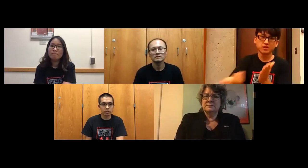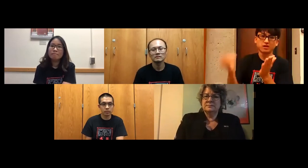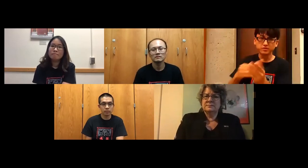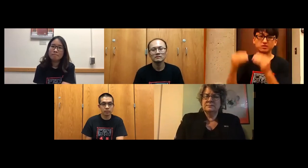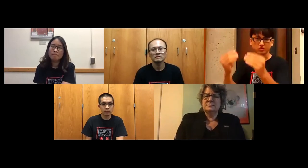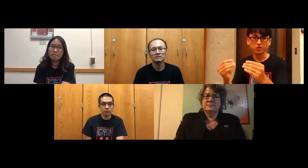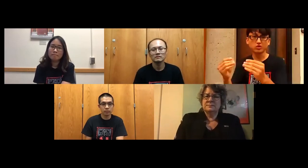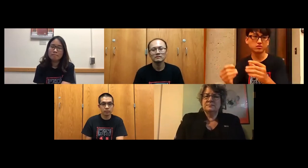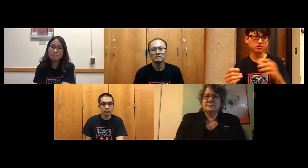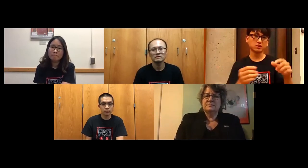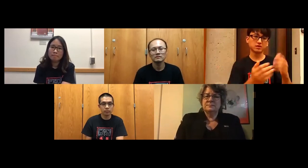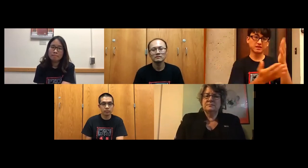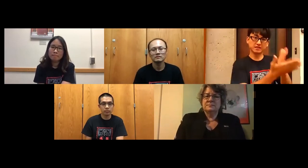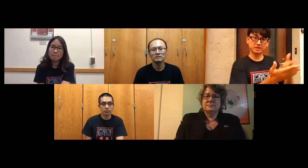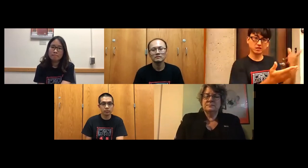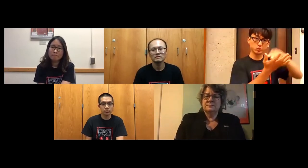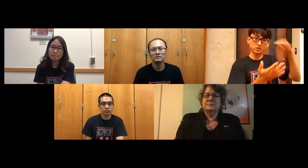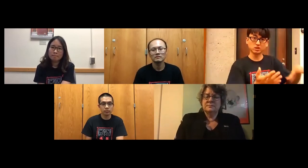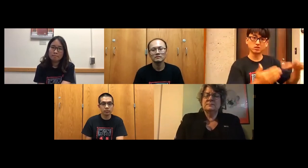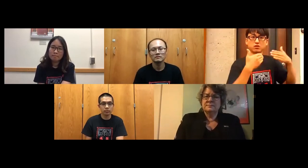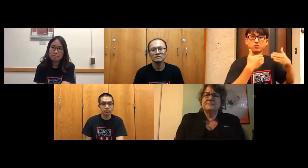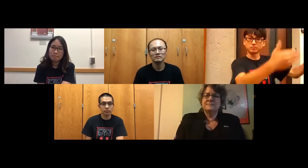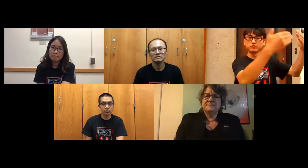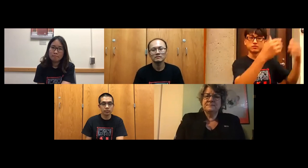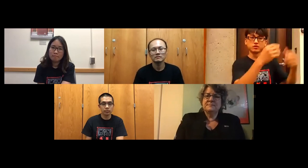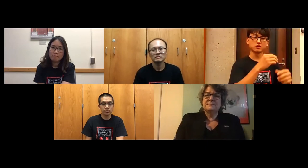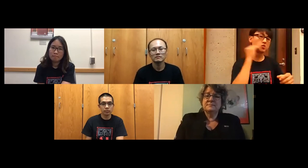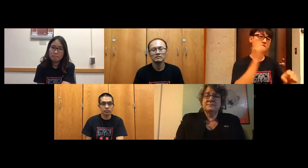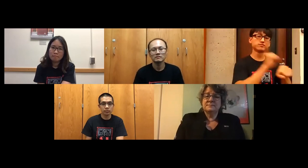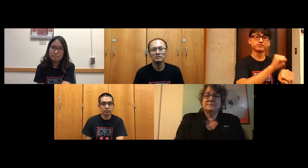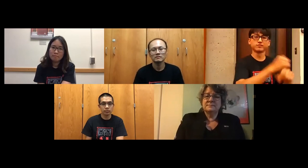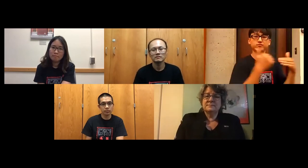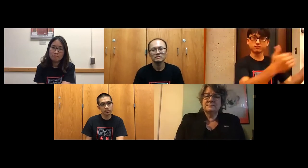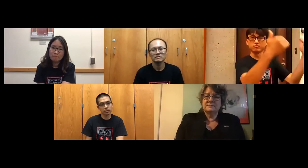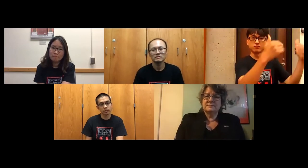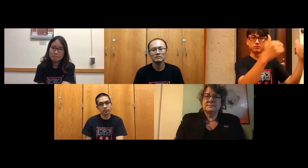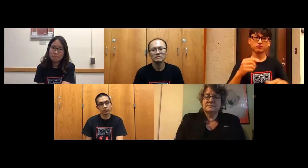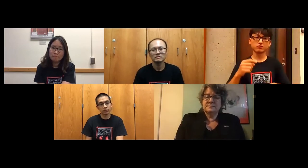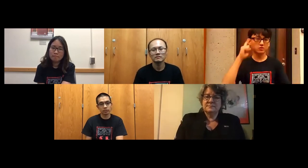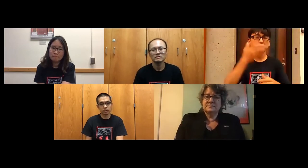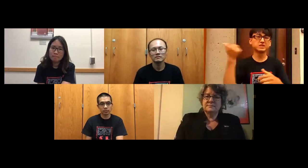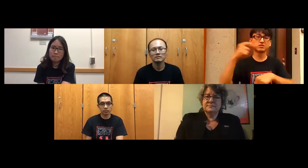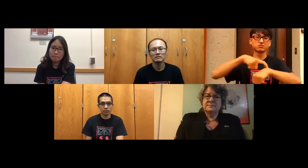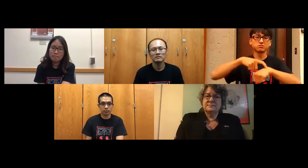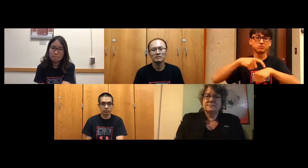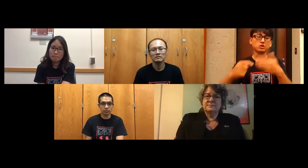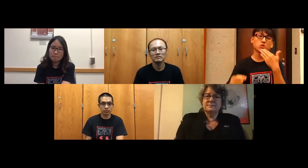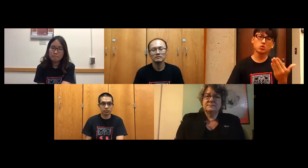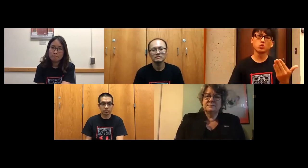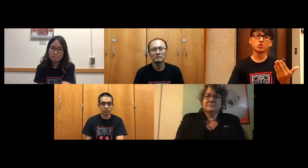they worked very hard to continue to teach that person. They didn't just give up. So, and they worked